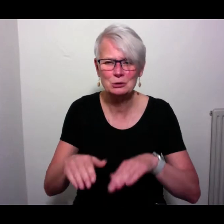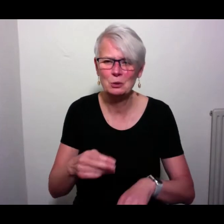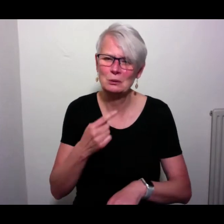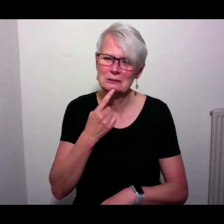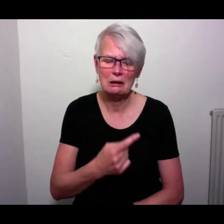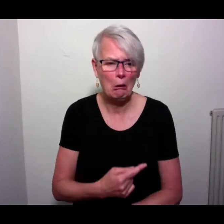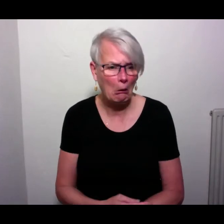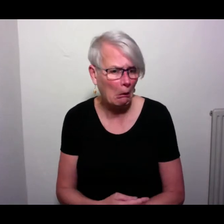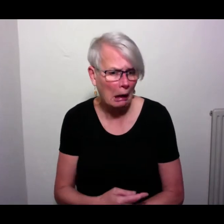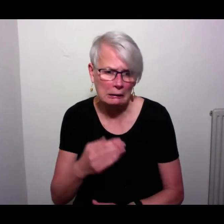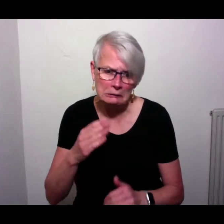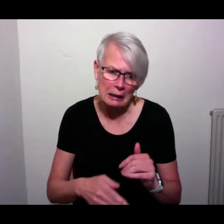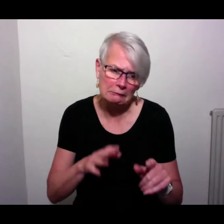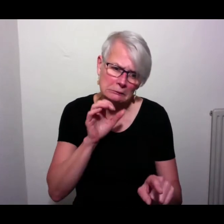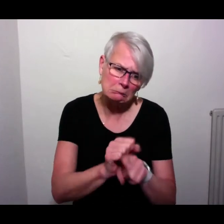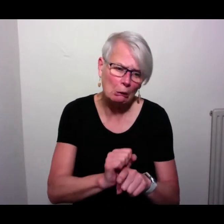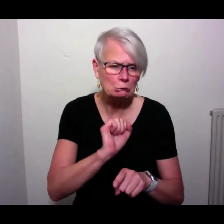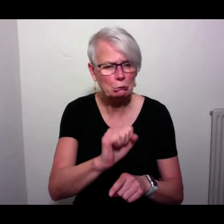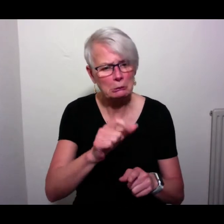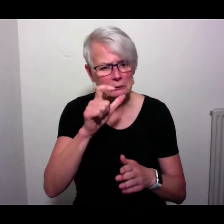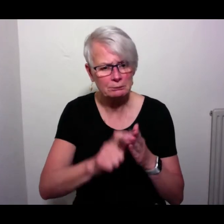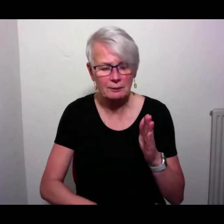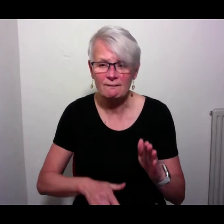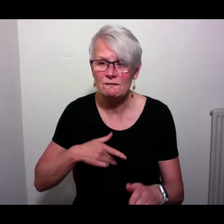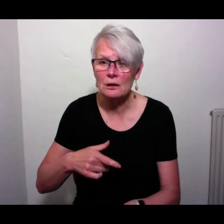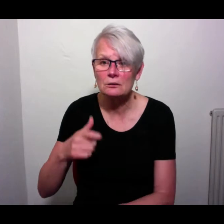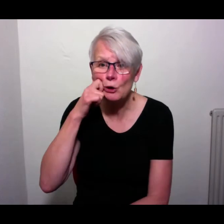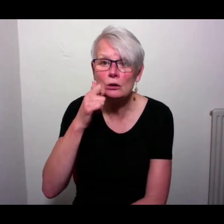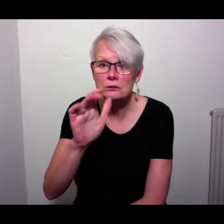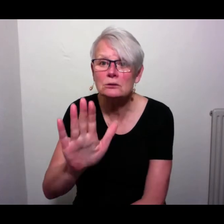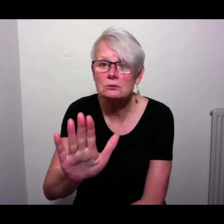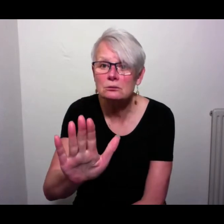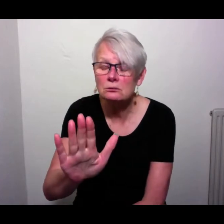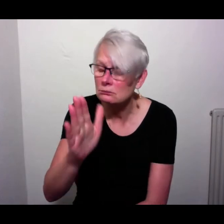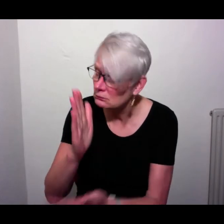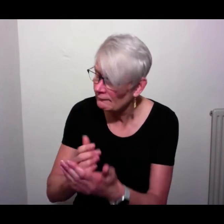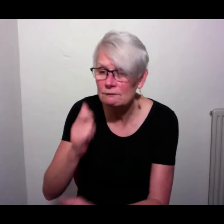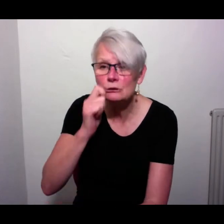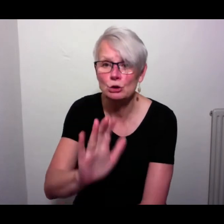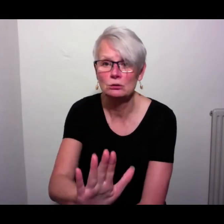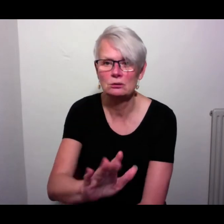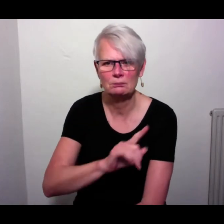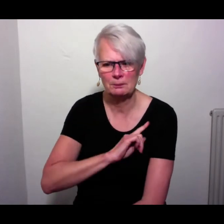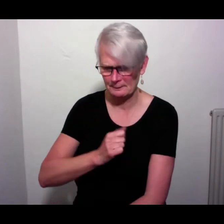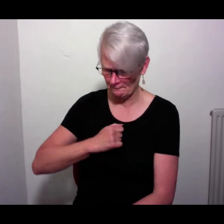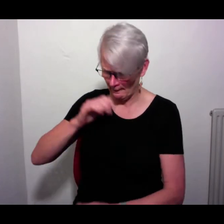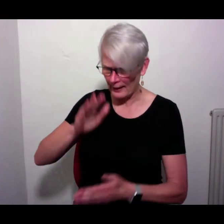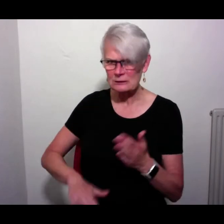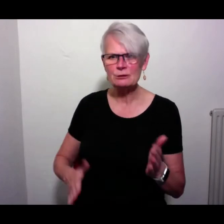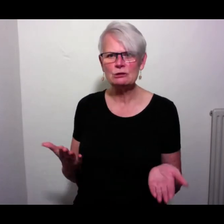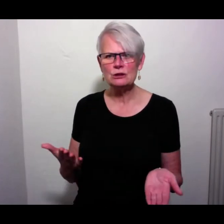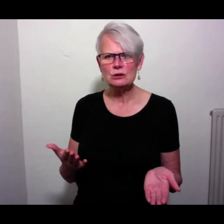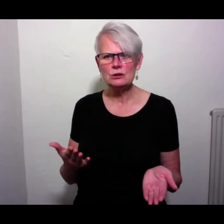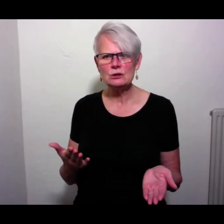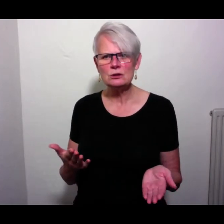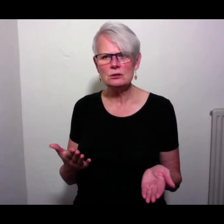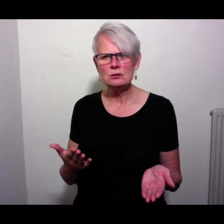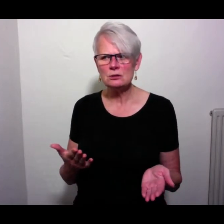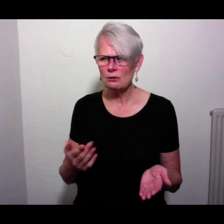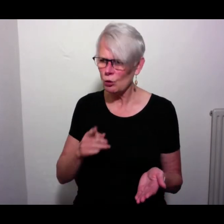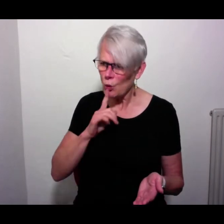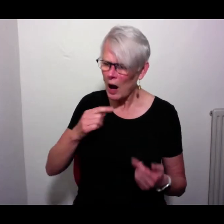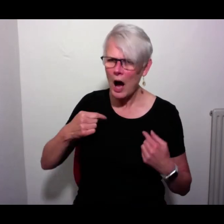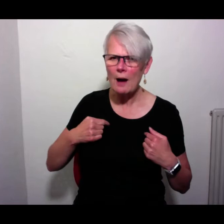see my disability. Because quite frankly, it's insulting. It just erases a large part of my